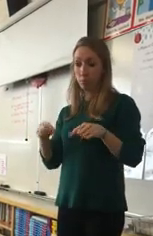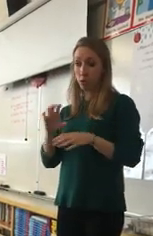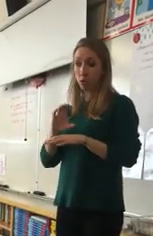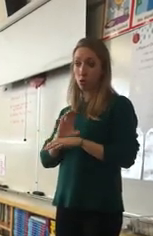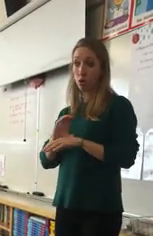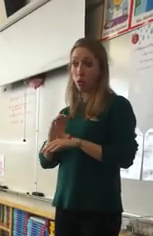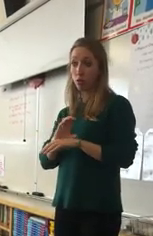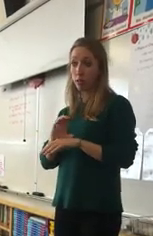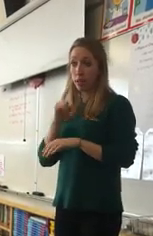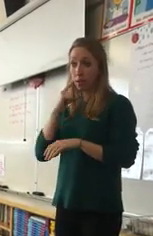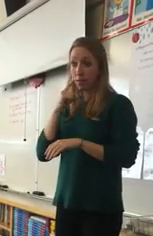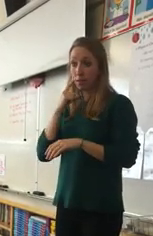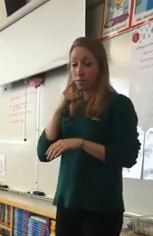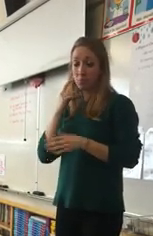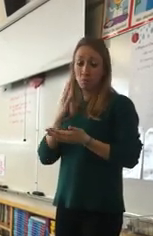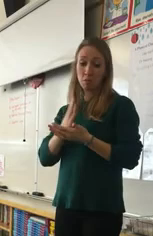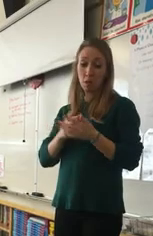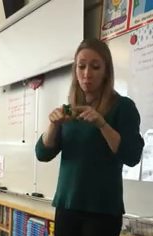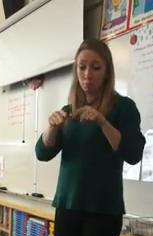prisms. So you have to know what a rectangular prism